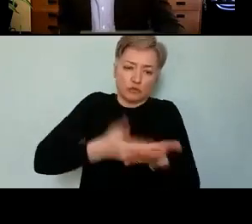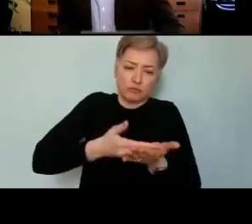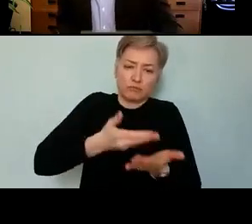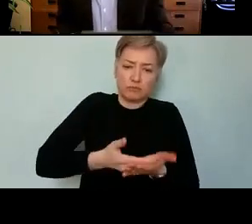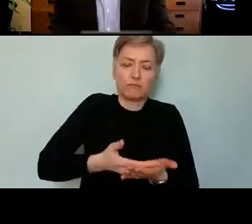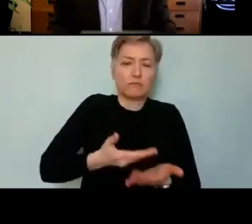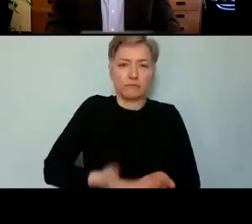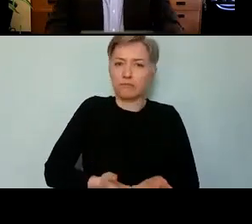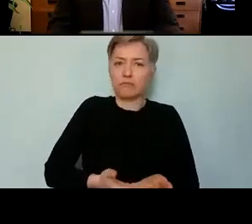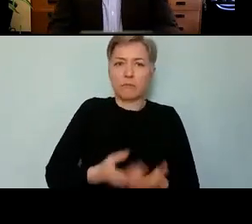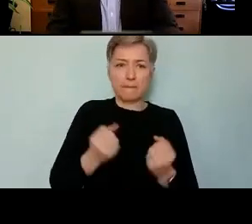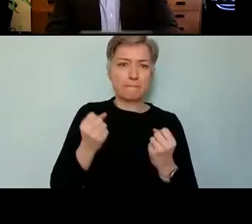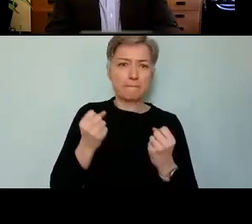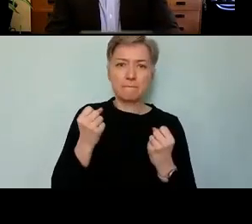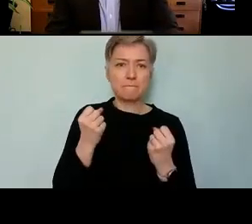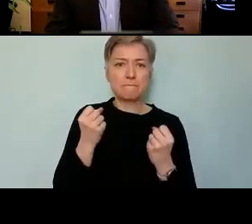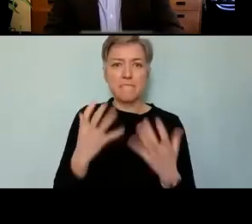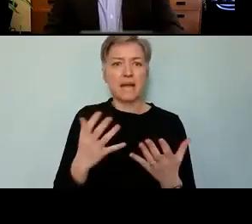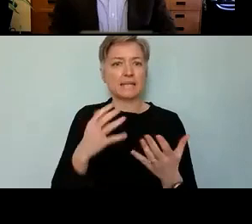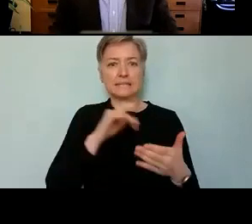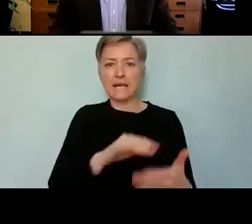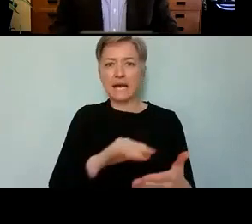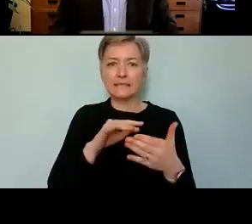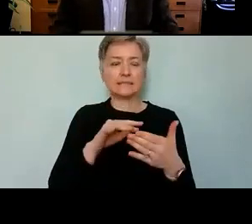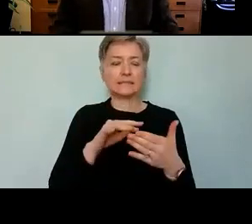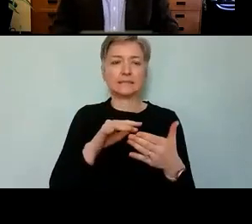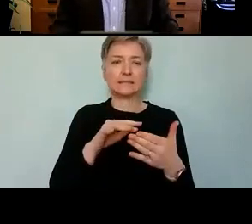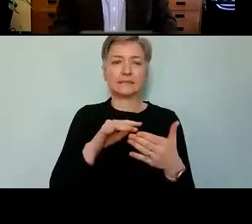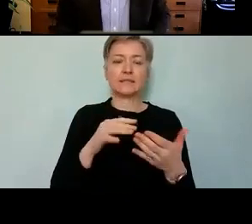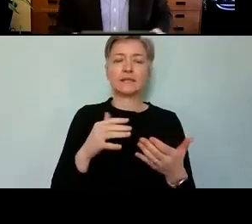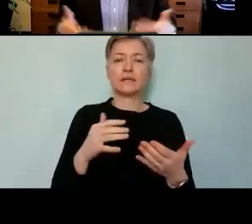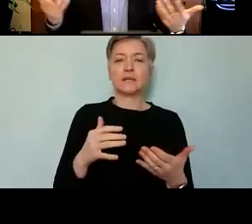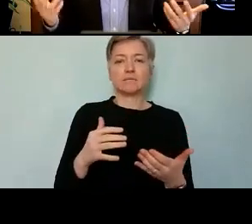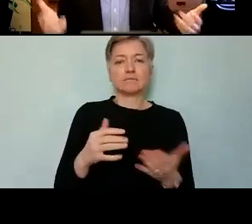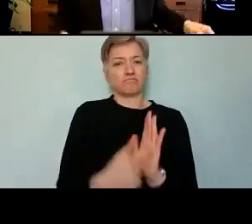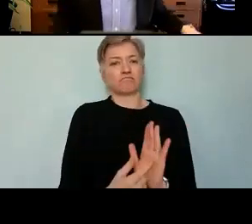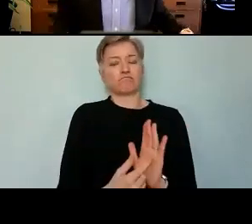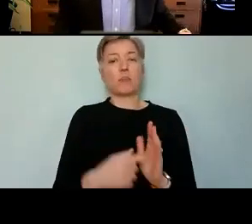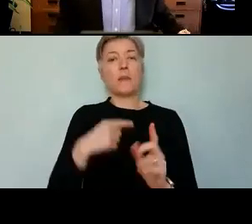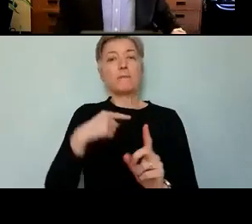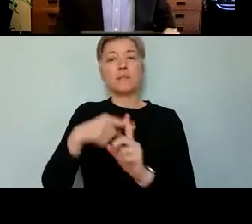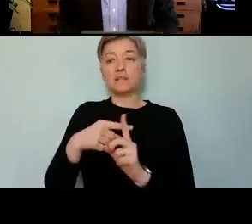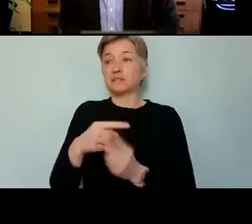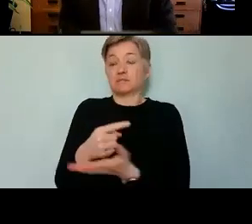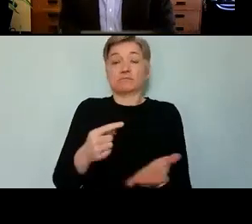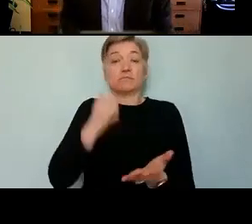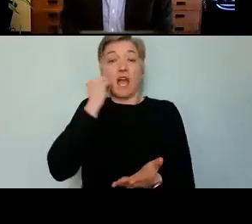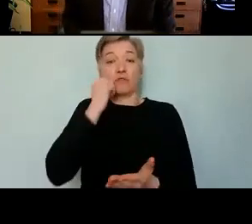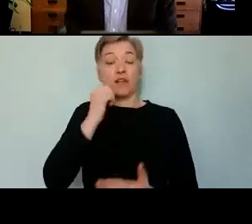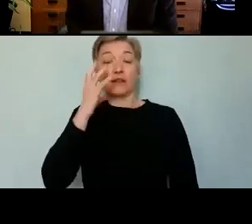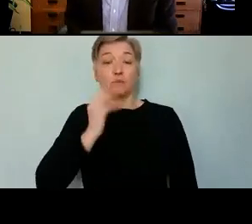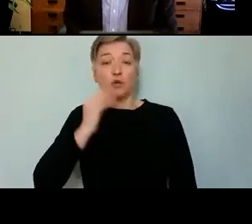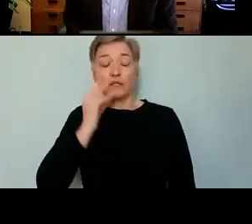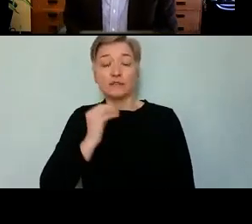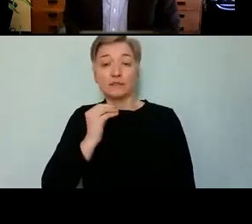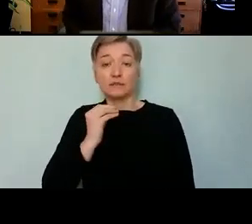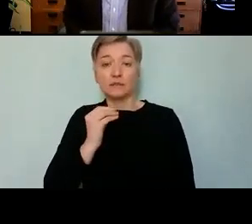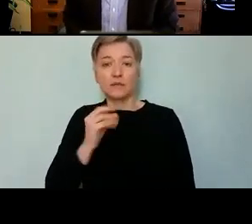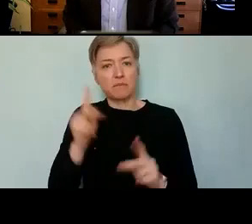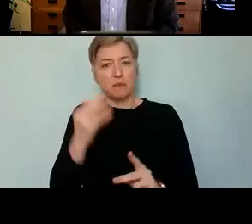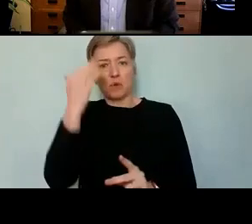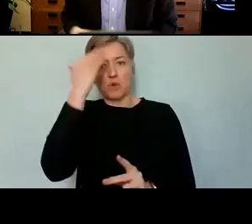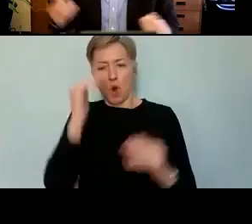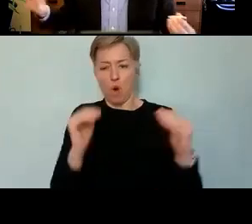numerous research studies, very rigorously done research studies, as well as the common experience of what people experience every day